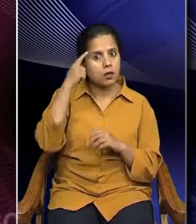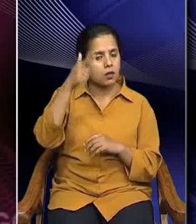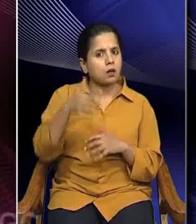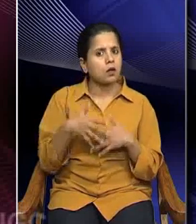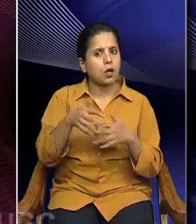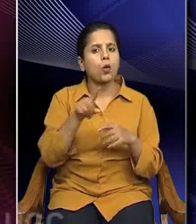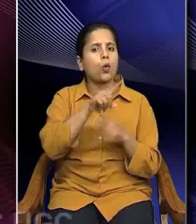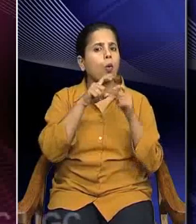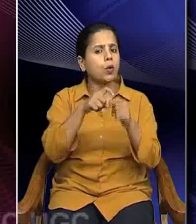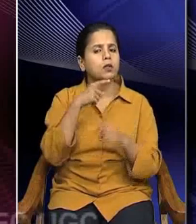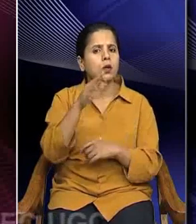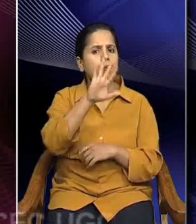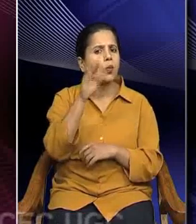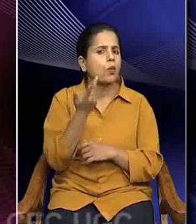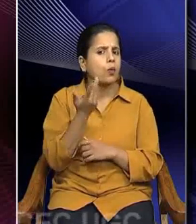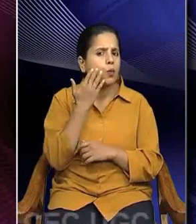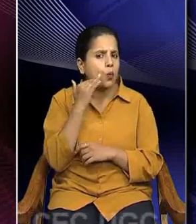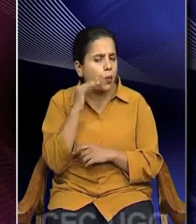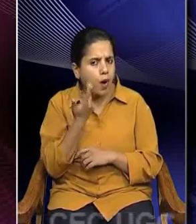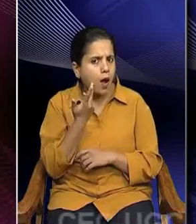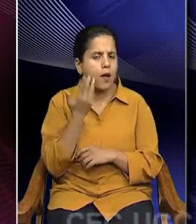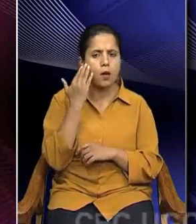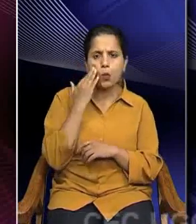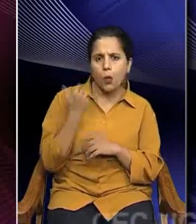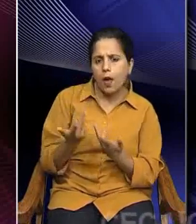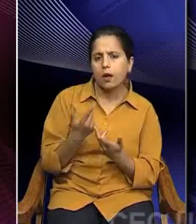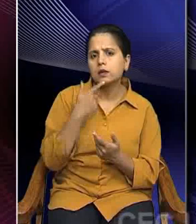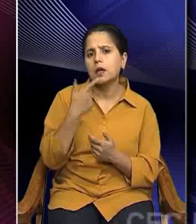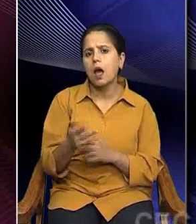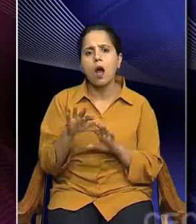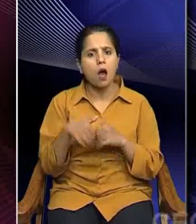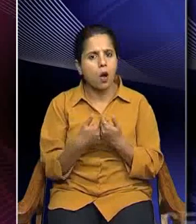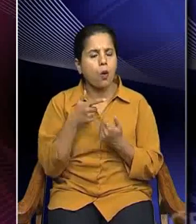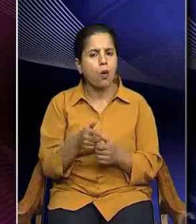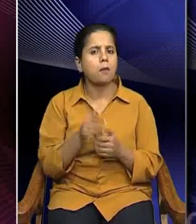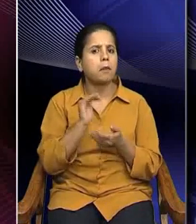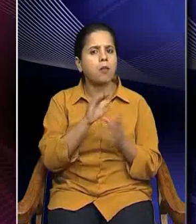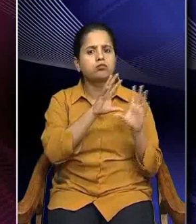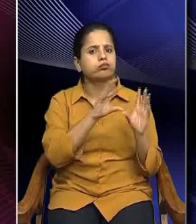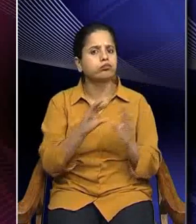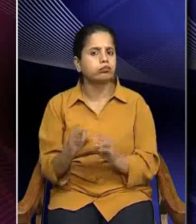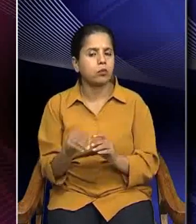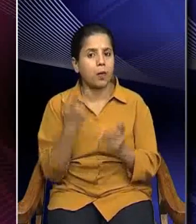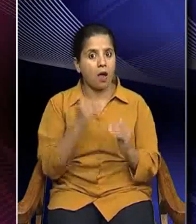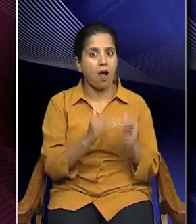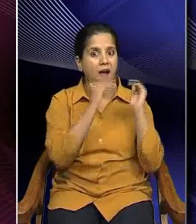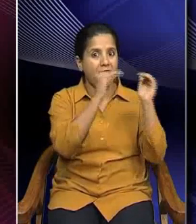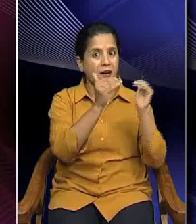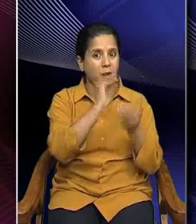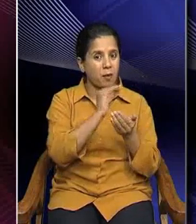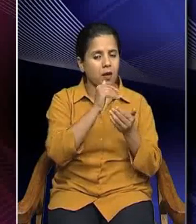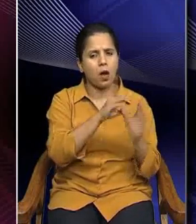are why, when and how does fertility declines from high to